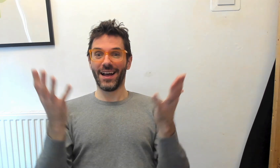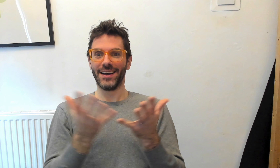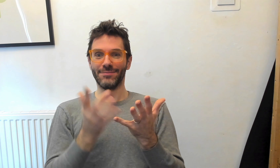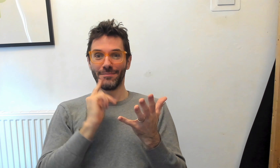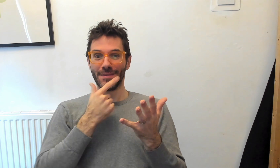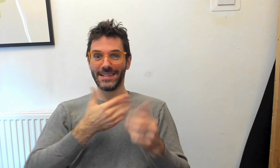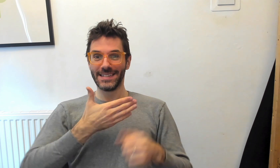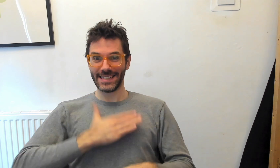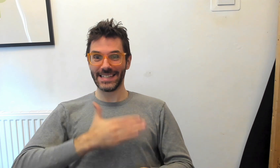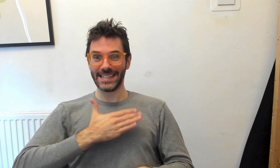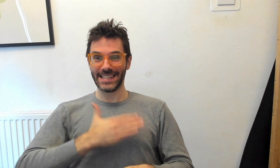demand.